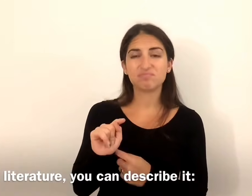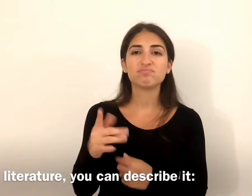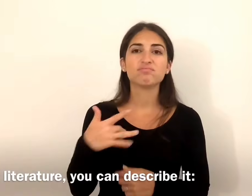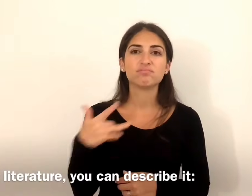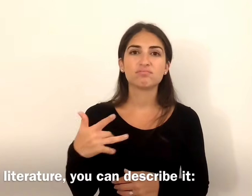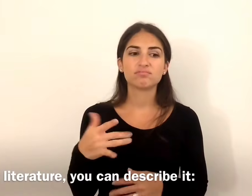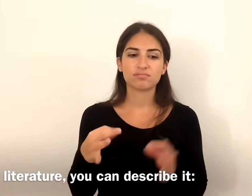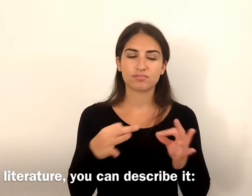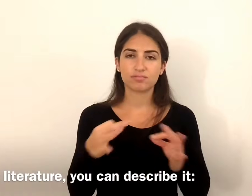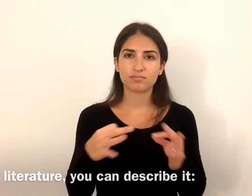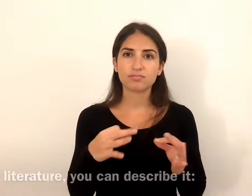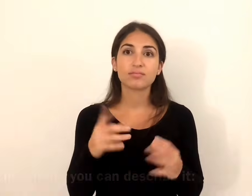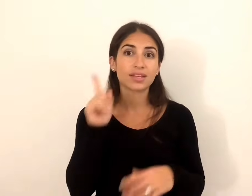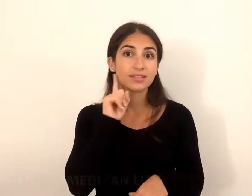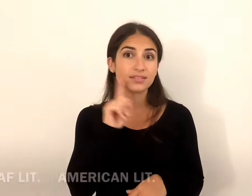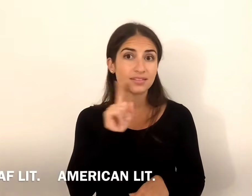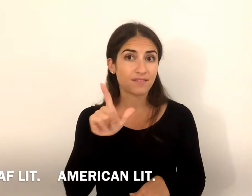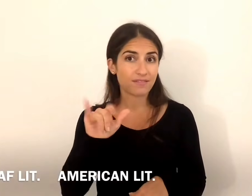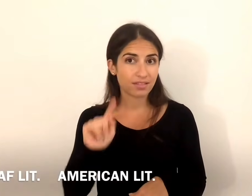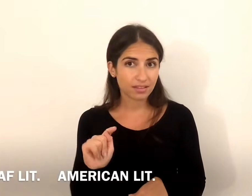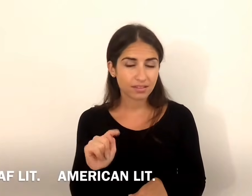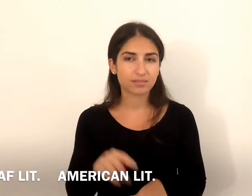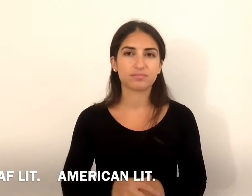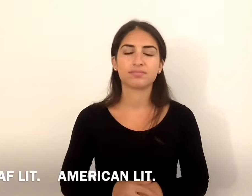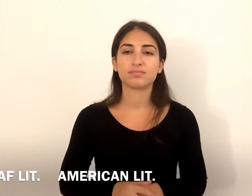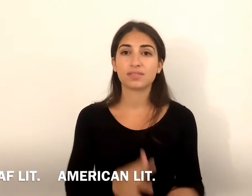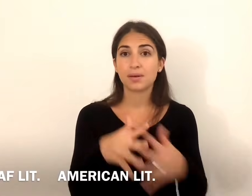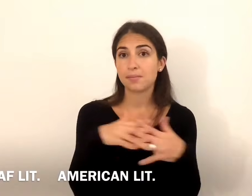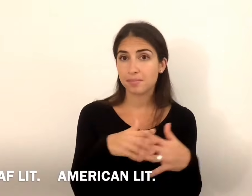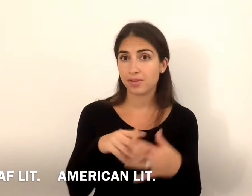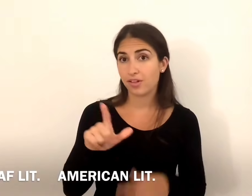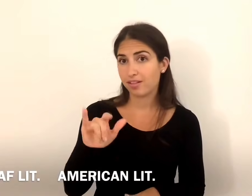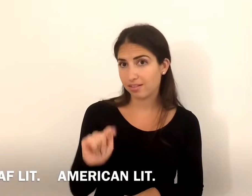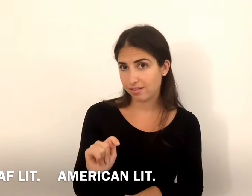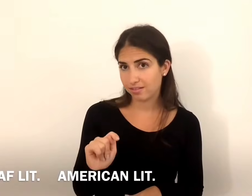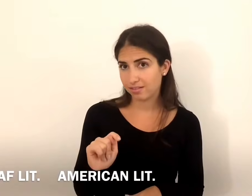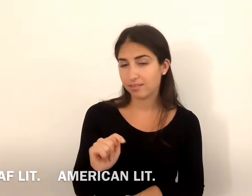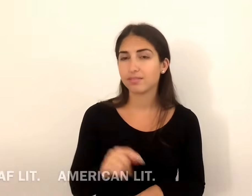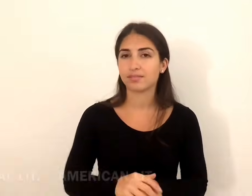If you're talking about literature, you can describe deaf lit, American lit,